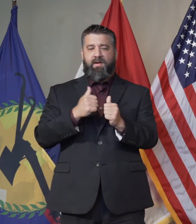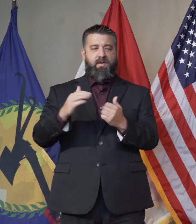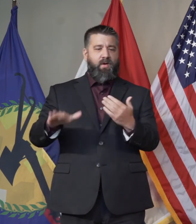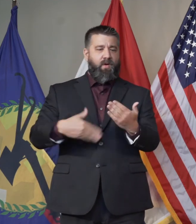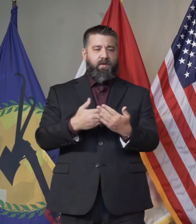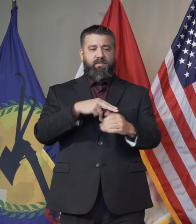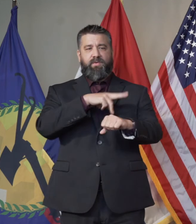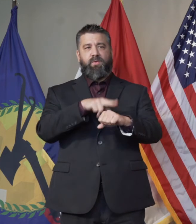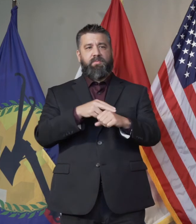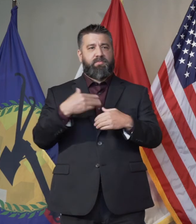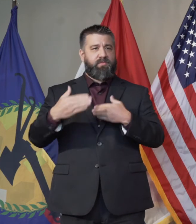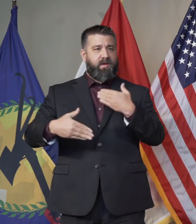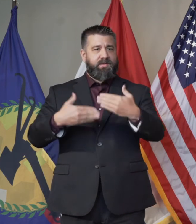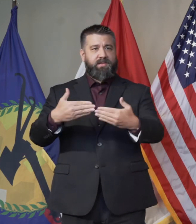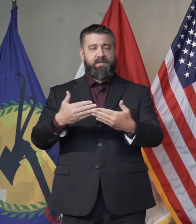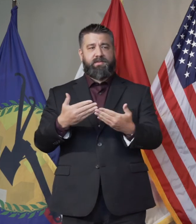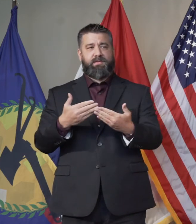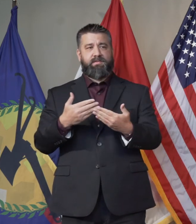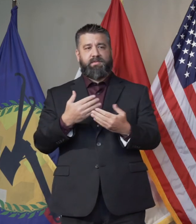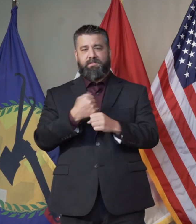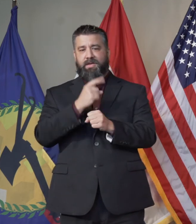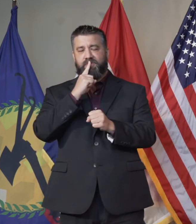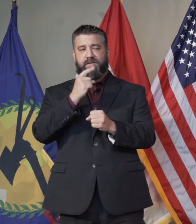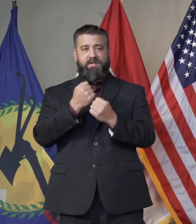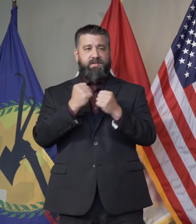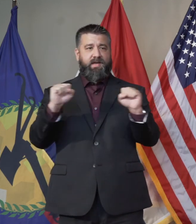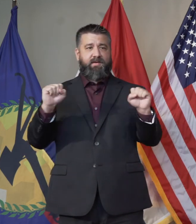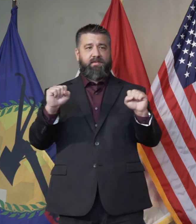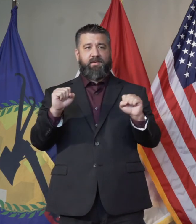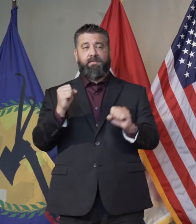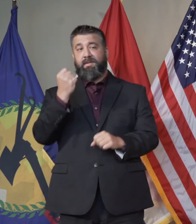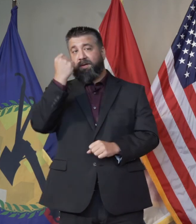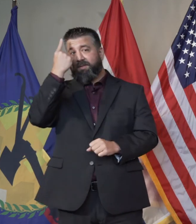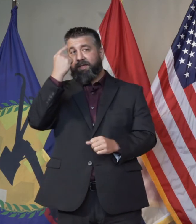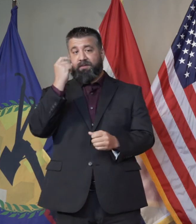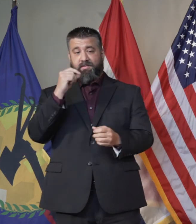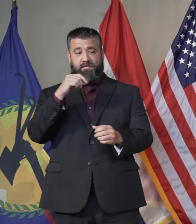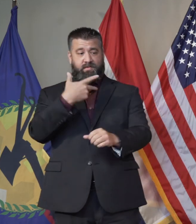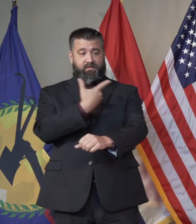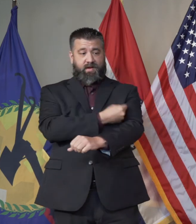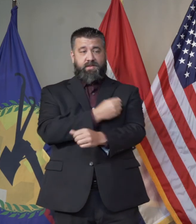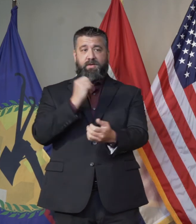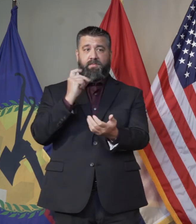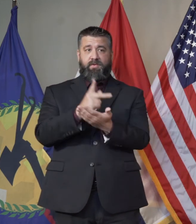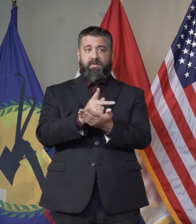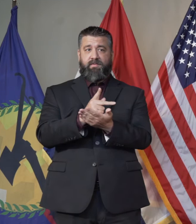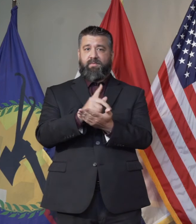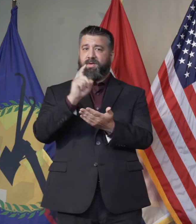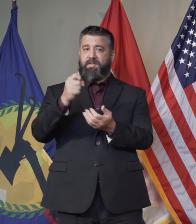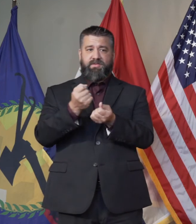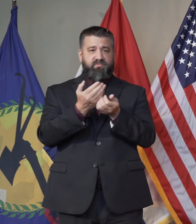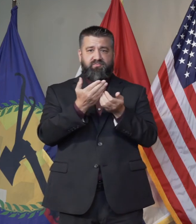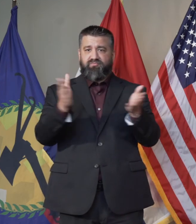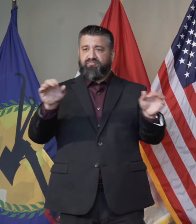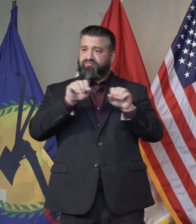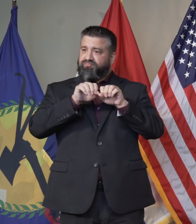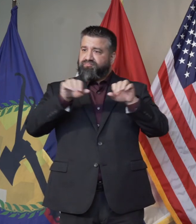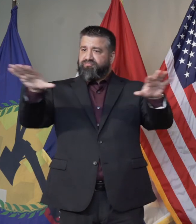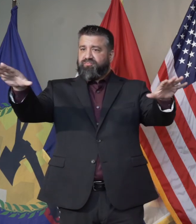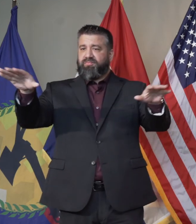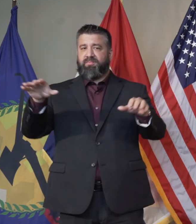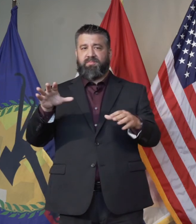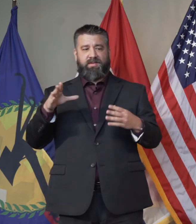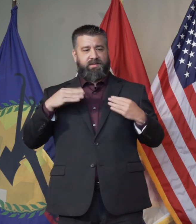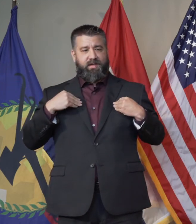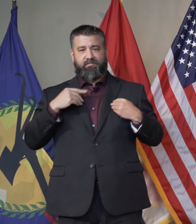sure it's a safe vaccine. But when it's approved, we need to see rapid, widespread adoption. It's very important to get us to the